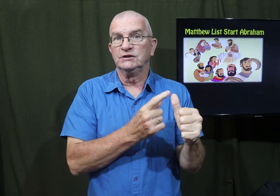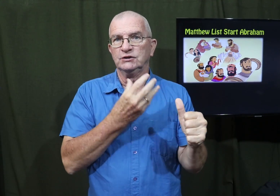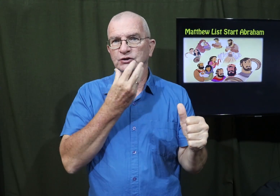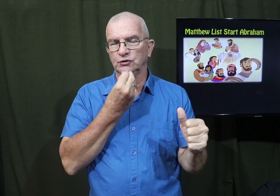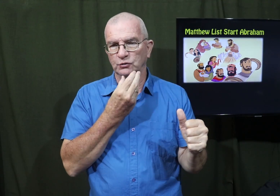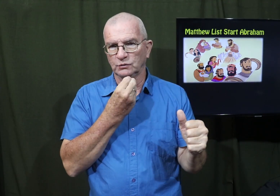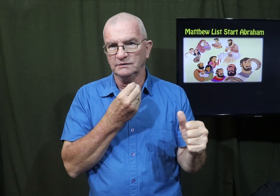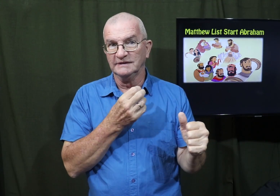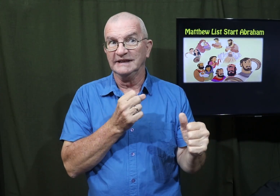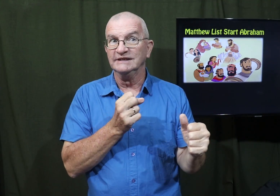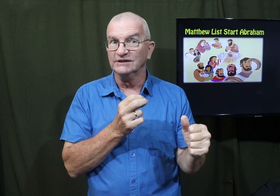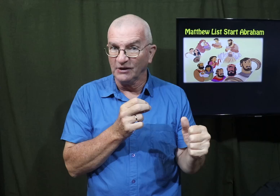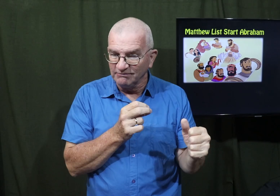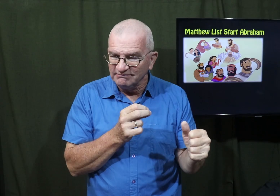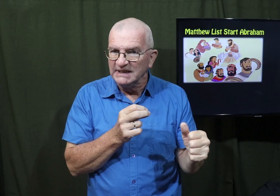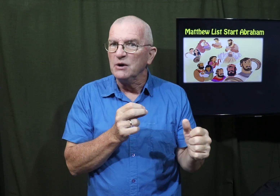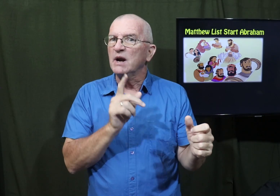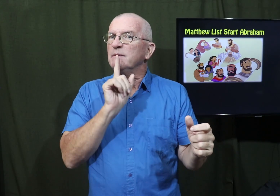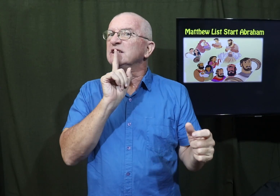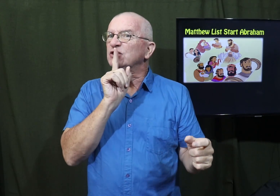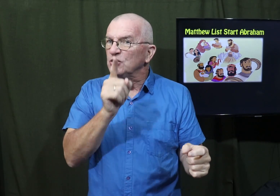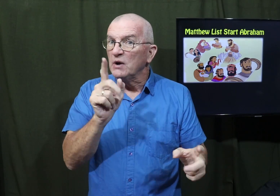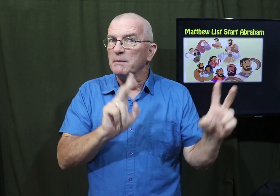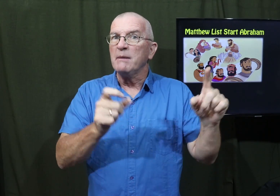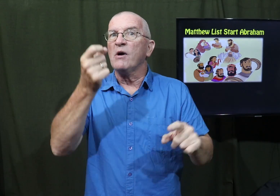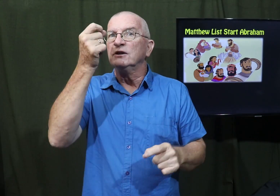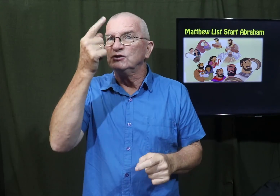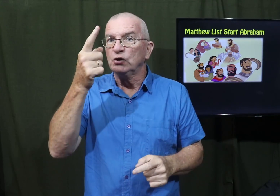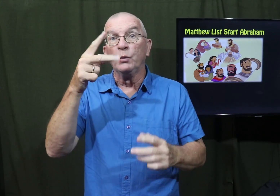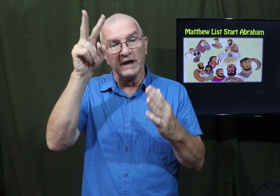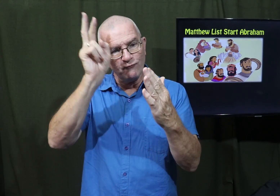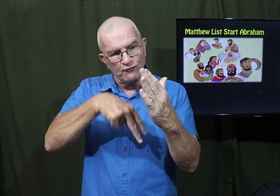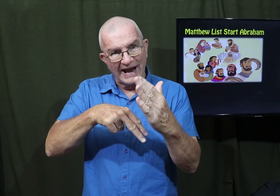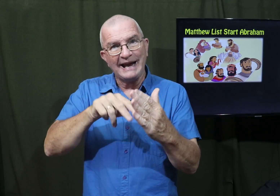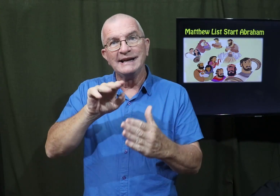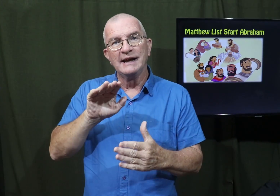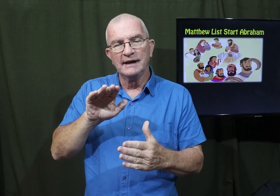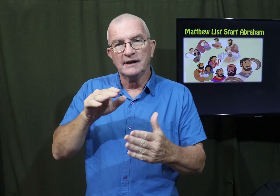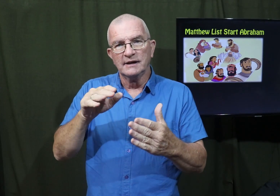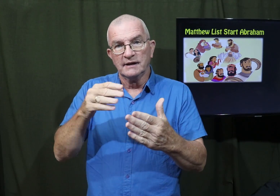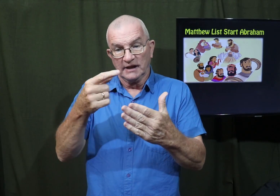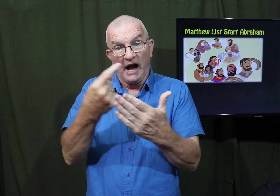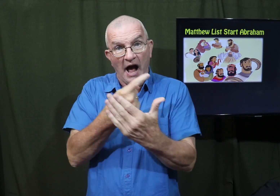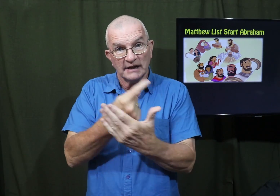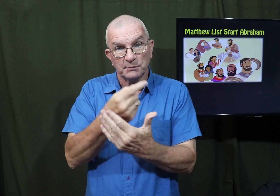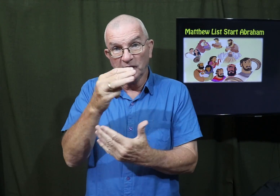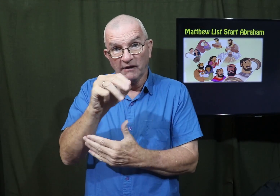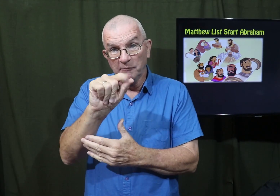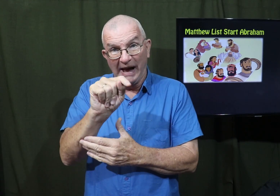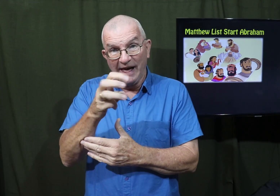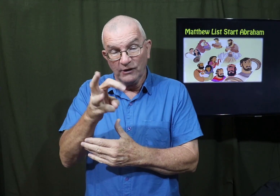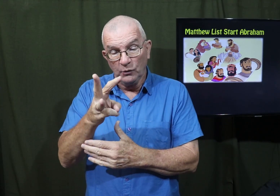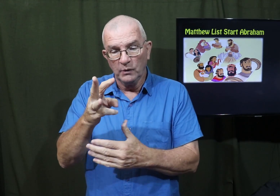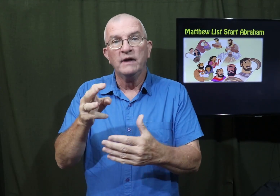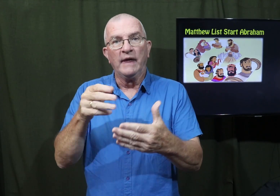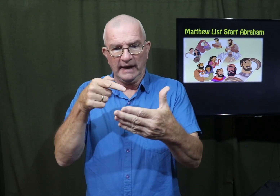Abraham of course was the first Jew. He wanted people to be sure that the gospel of Matthew